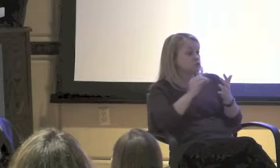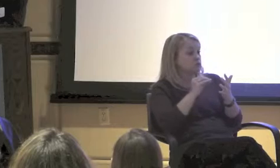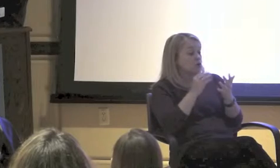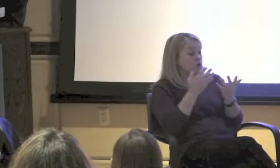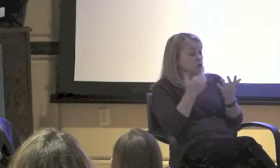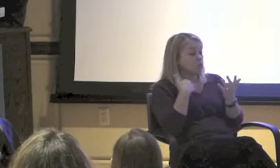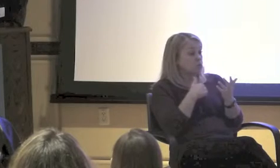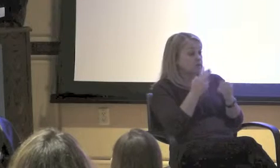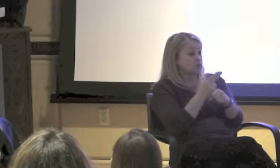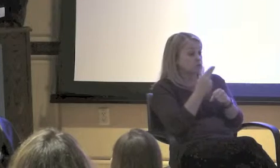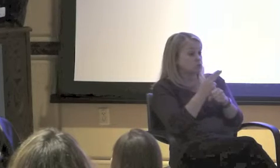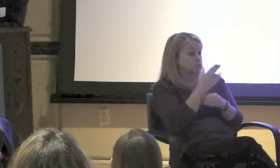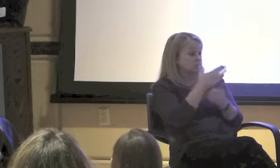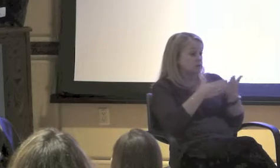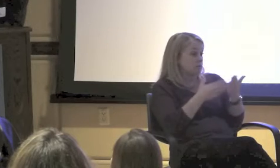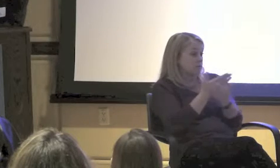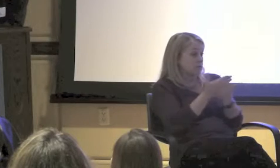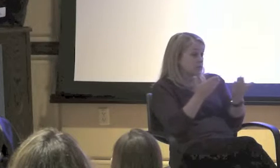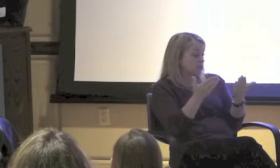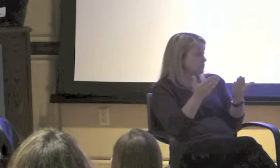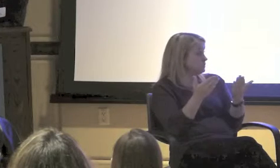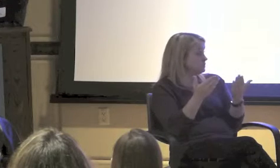bulking agents that have been used.